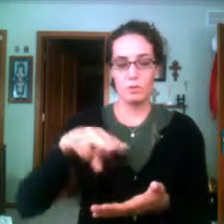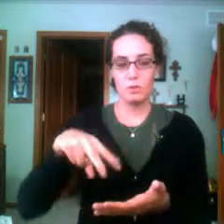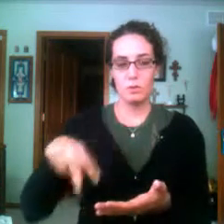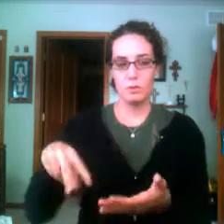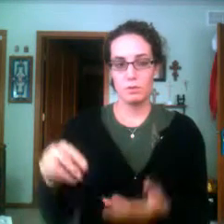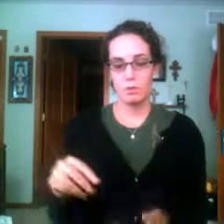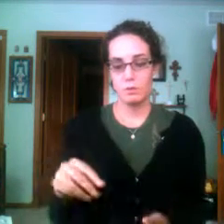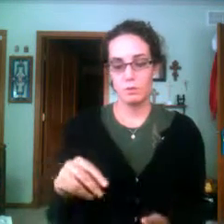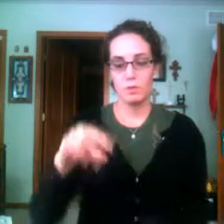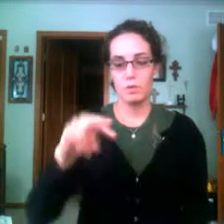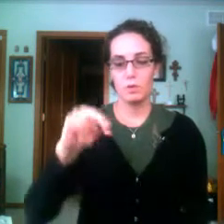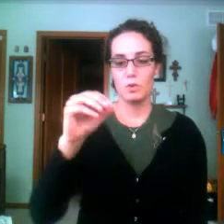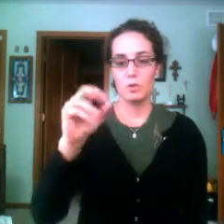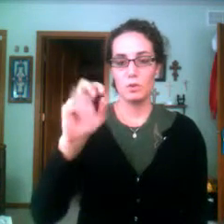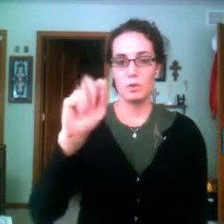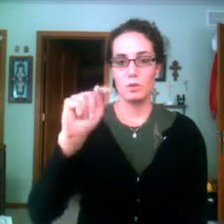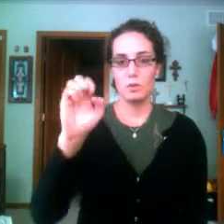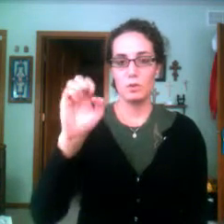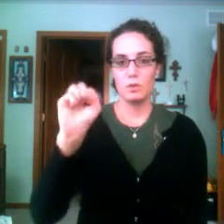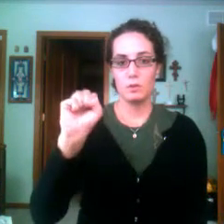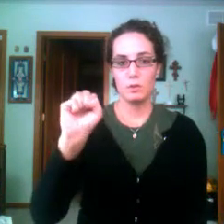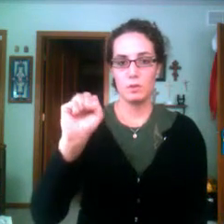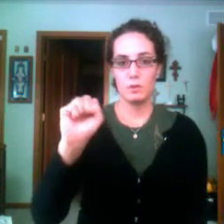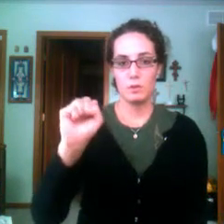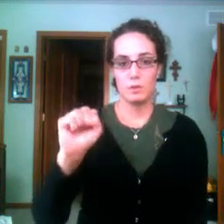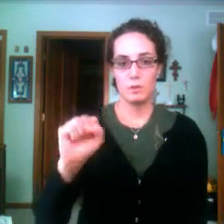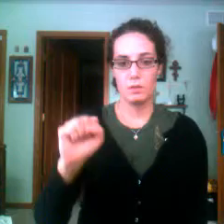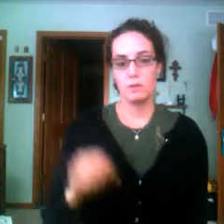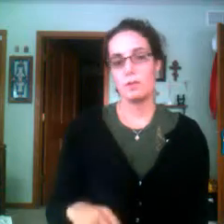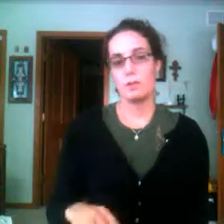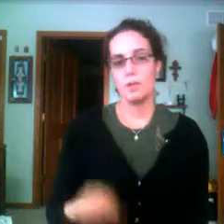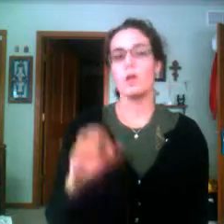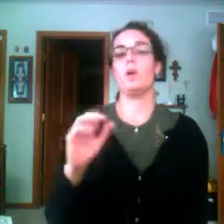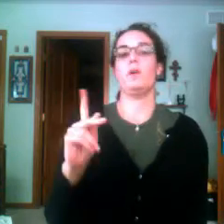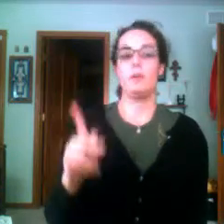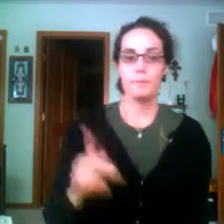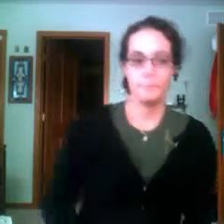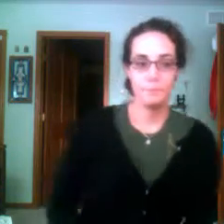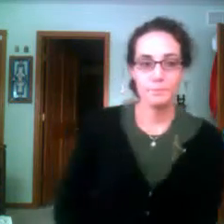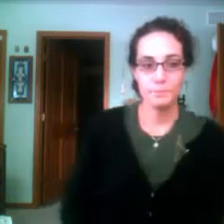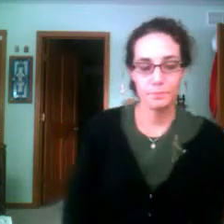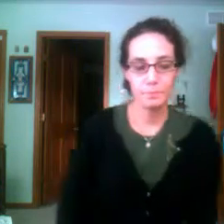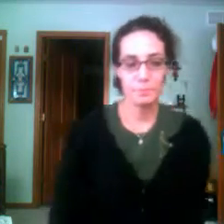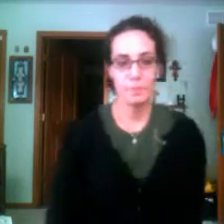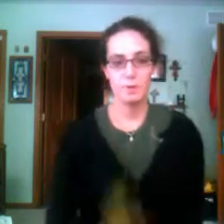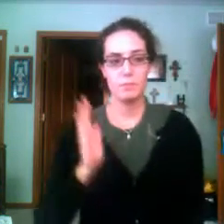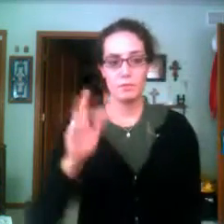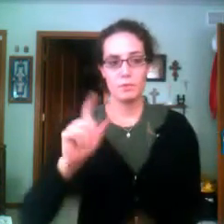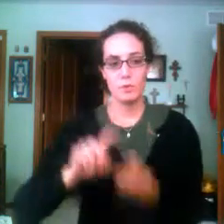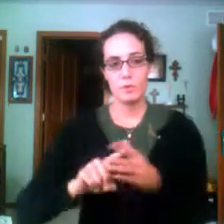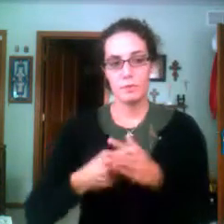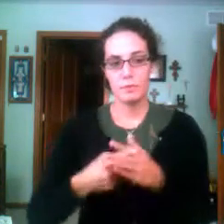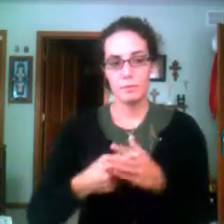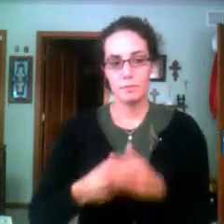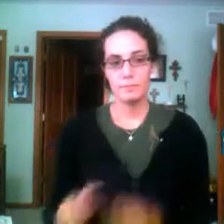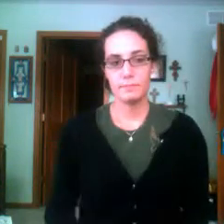notes, come back here. All right? You did it? Okay, great. Before we get started, a small